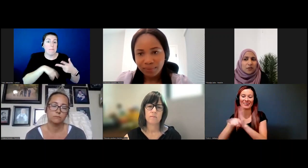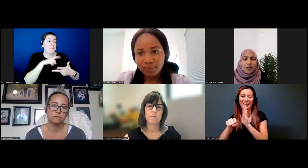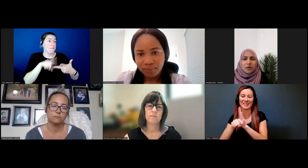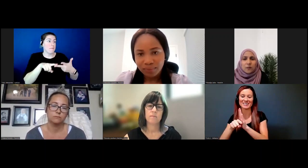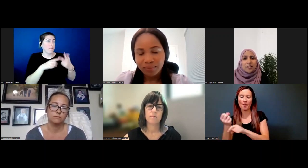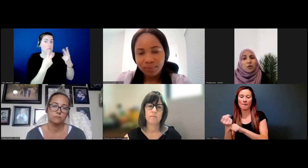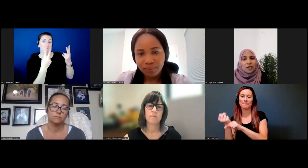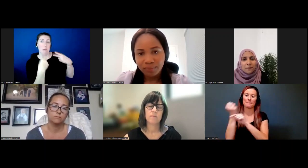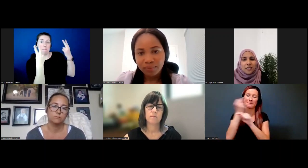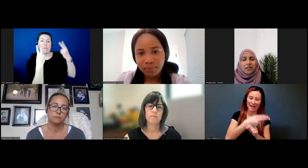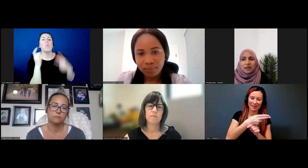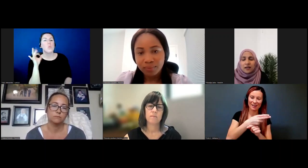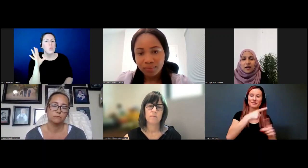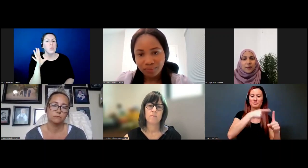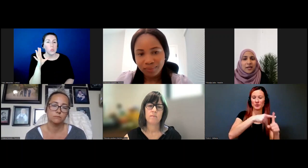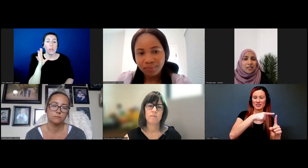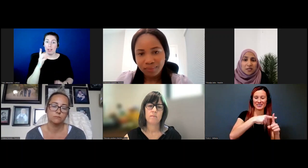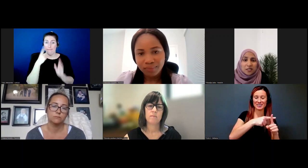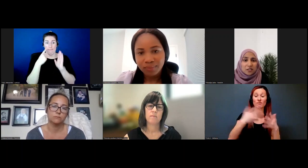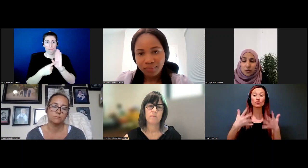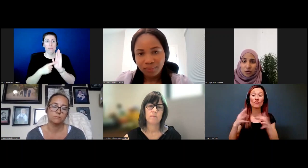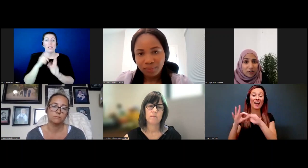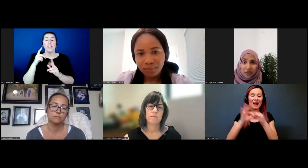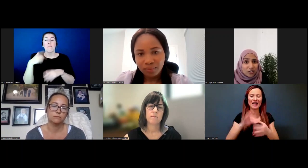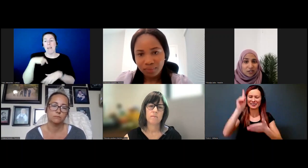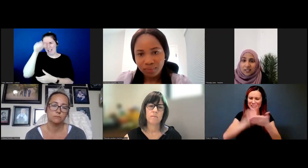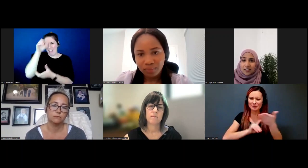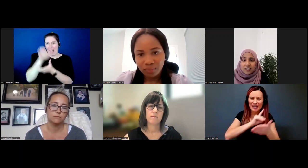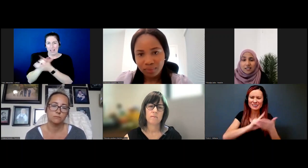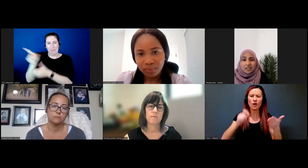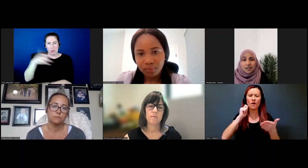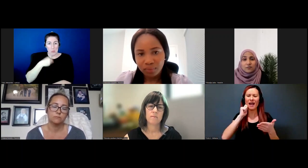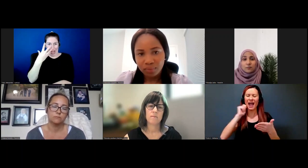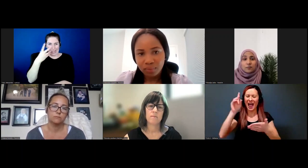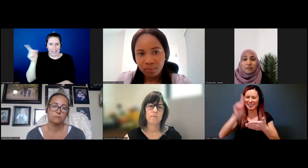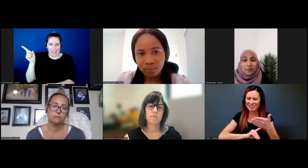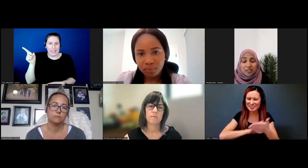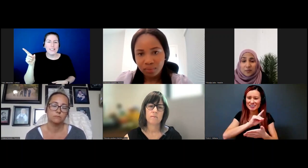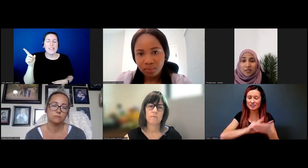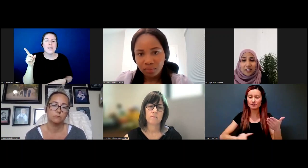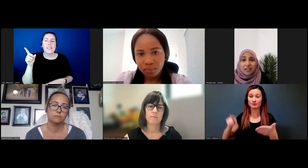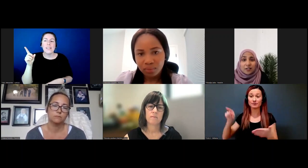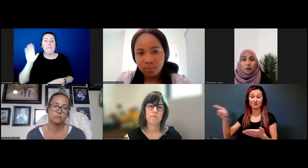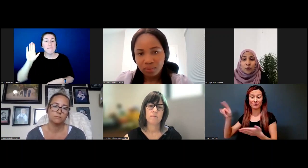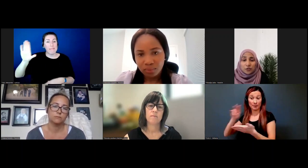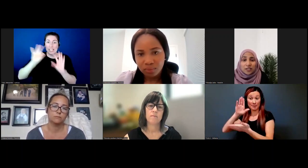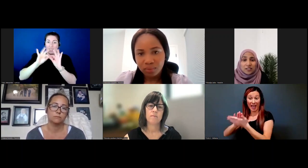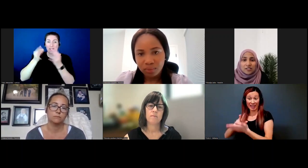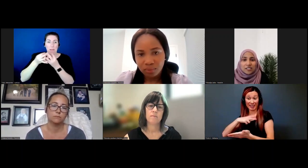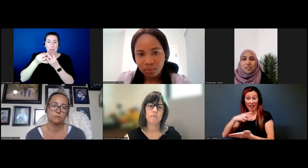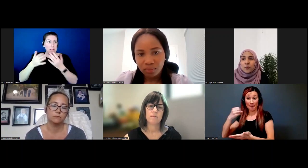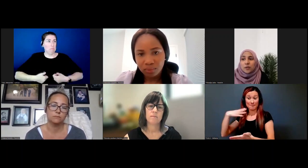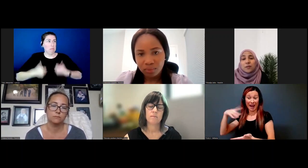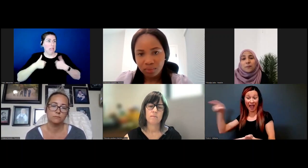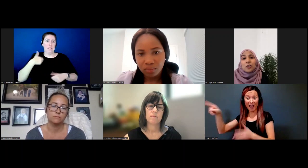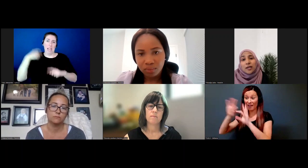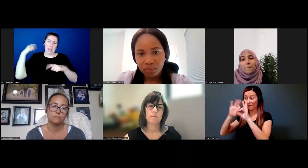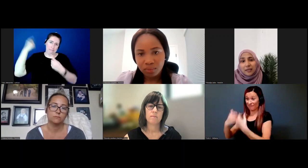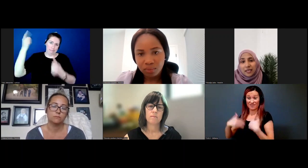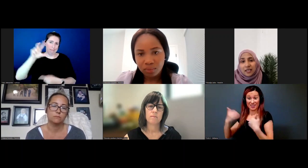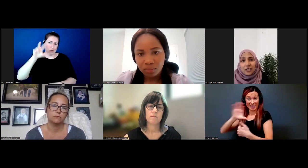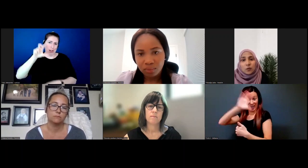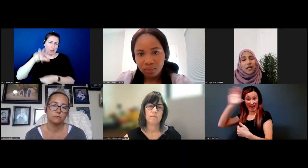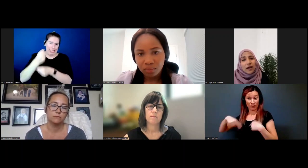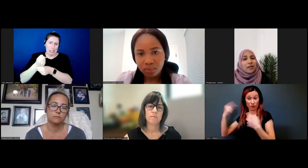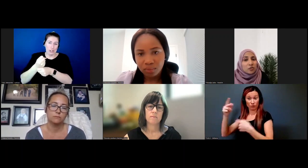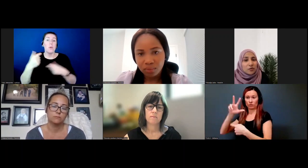us, people, when they look at me, my husband is Caucasian. His family has been in Canada for over 300 years. But when people look at